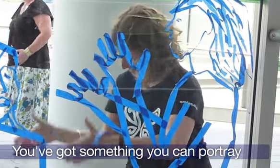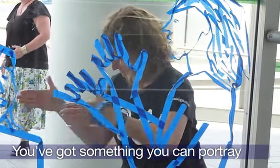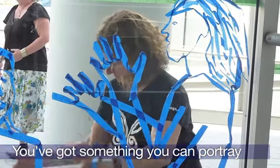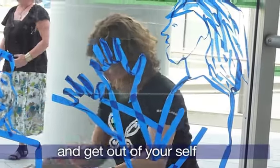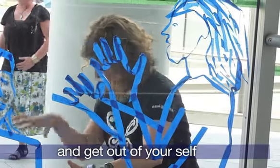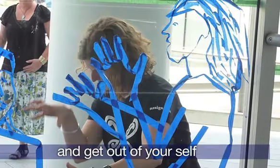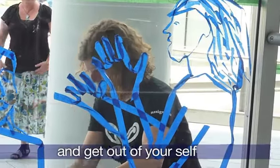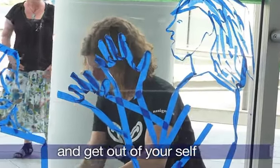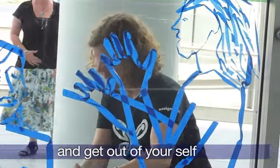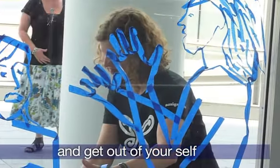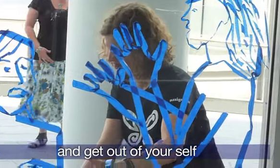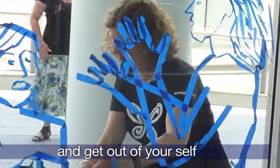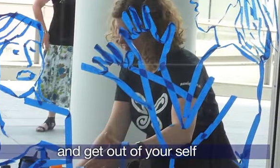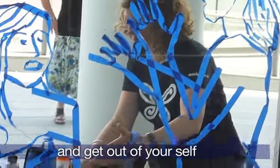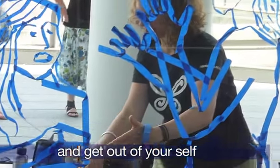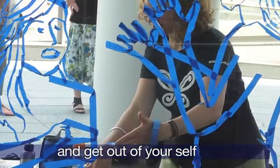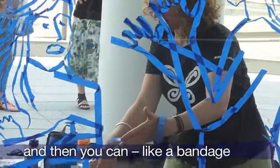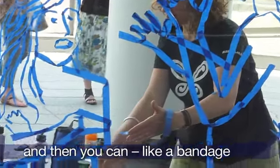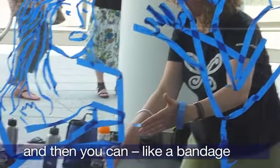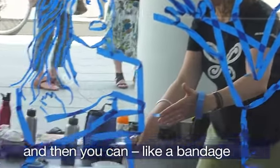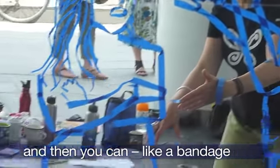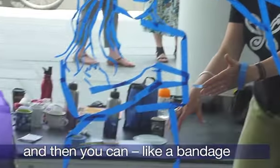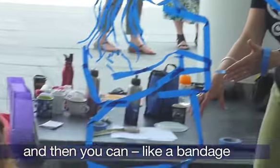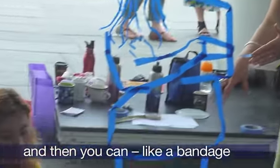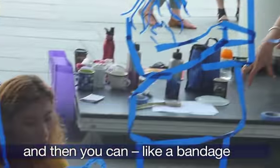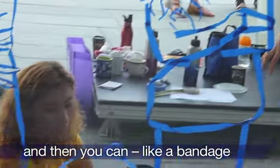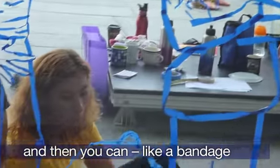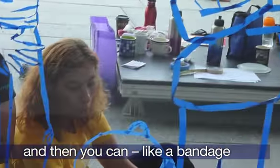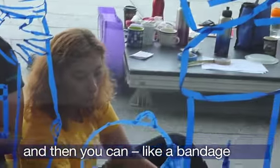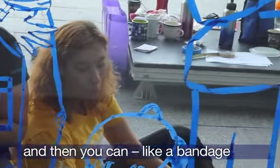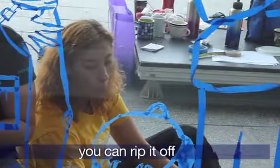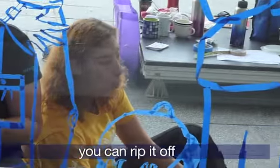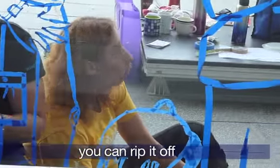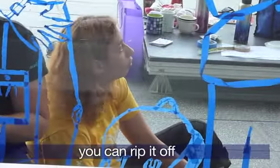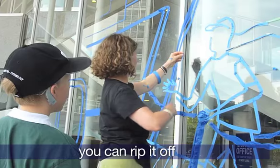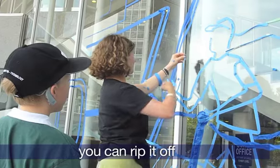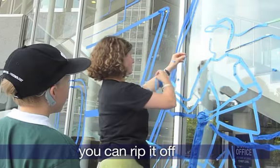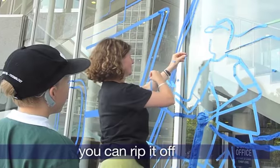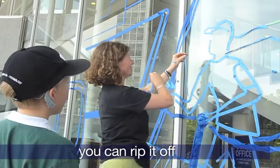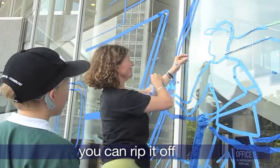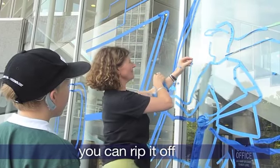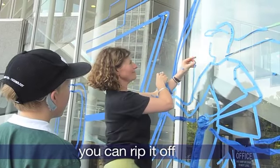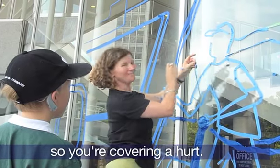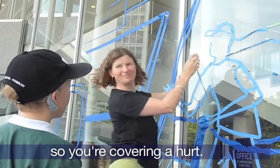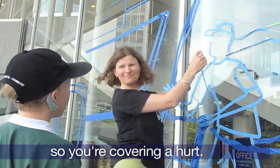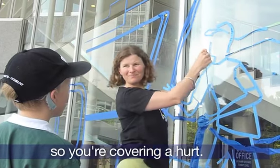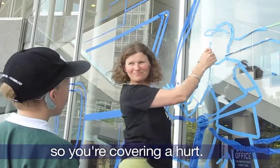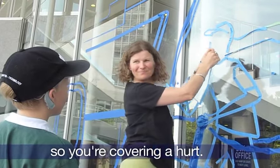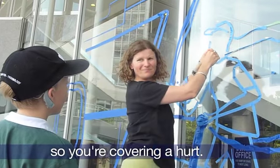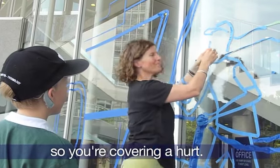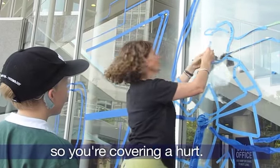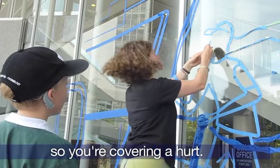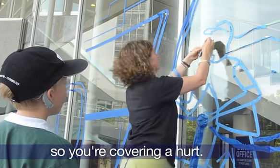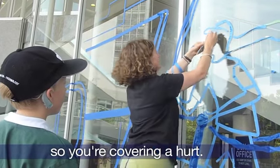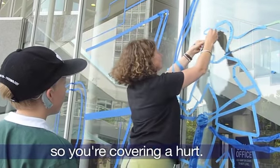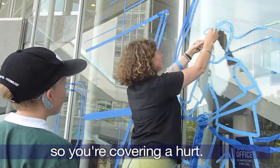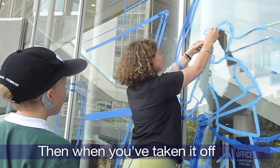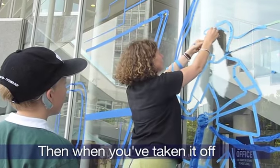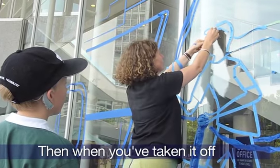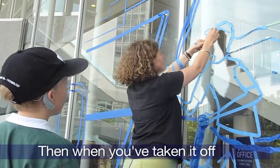you can portray and get out of yourself, and then you can, like a bandage, you can rip it off. So you're covering a hurt, and then when you've